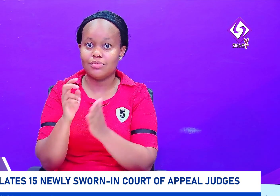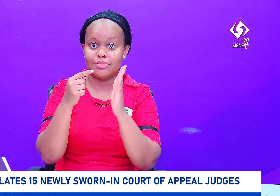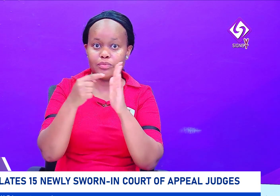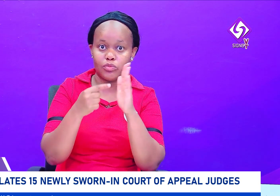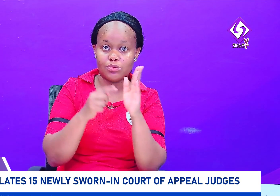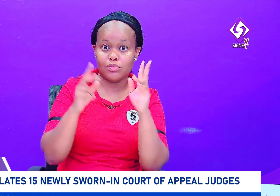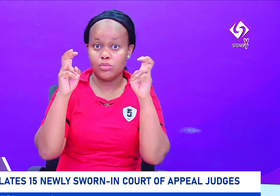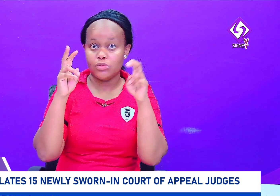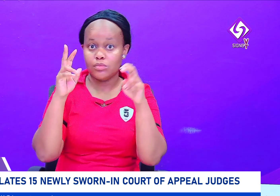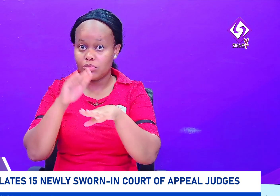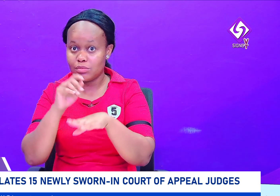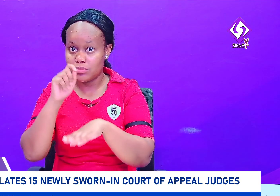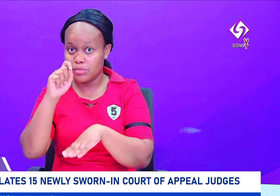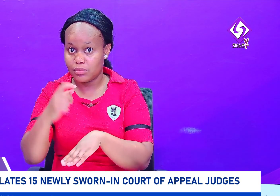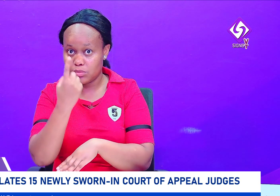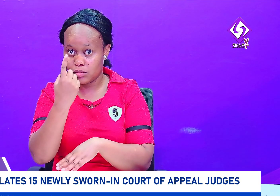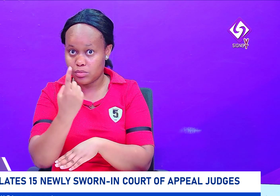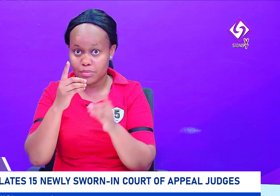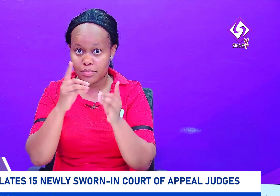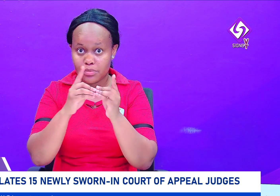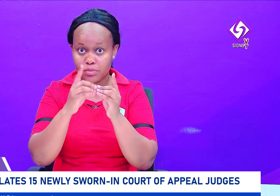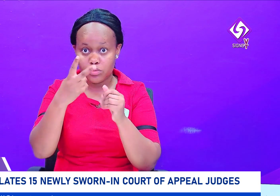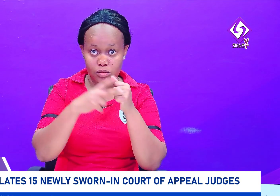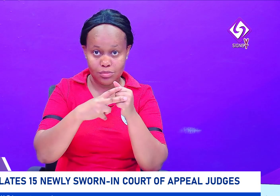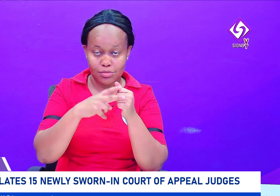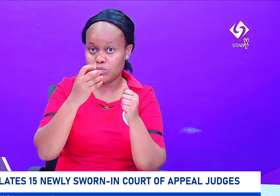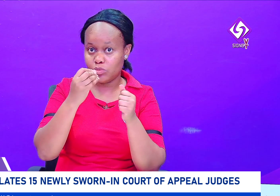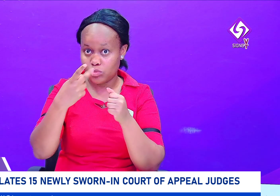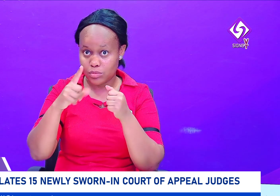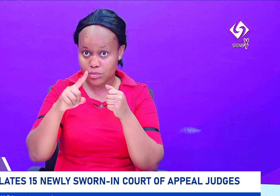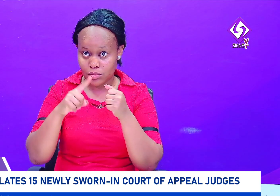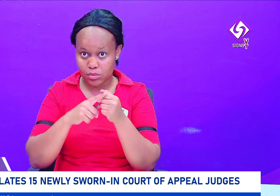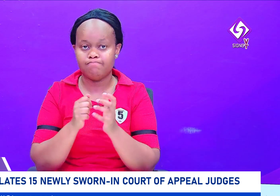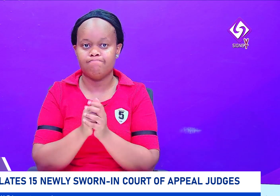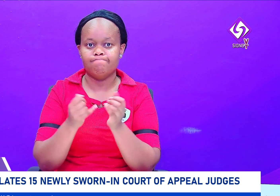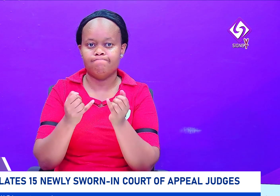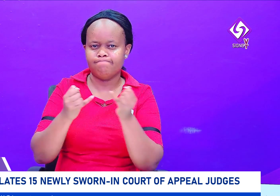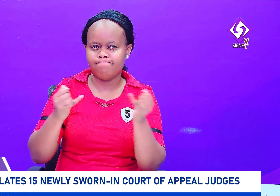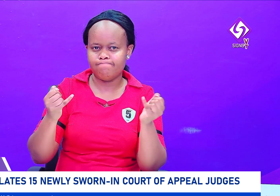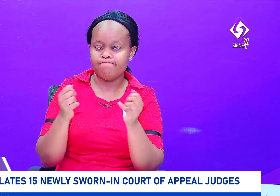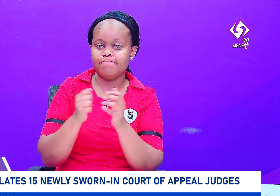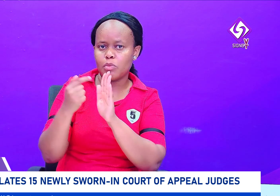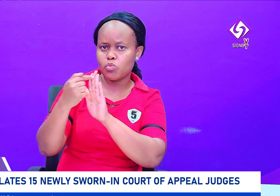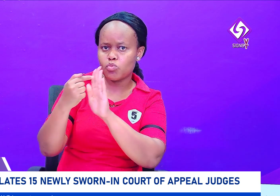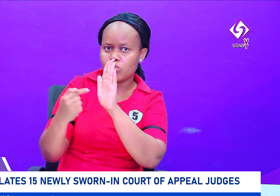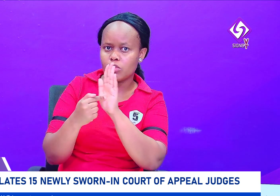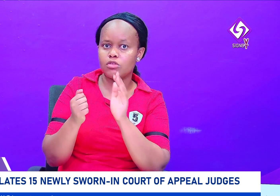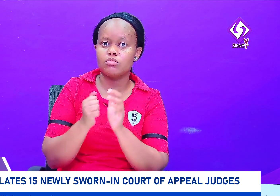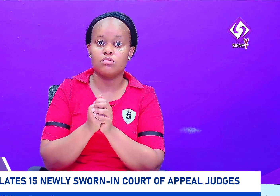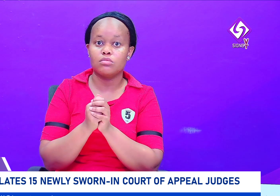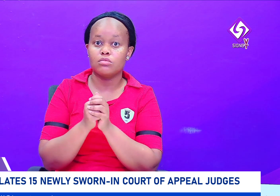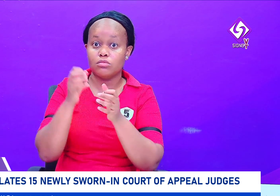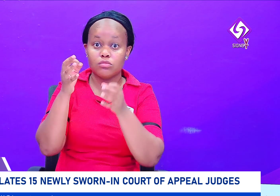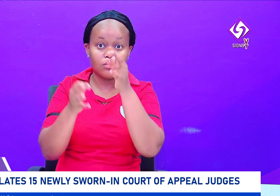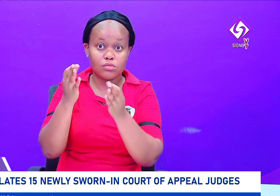Gazette notice issued on 27th January 2026 in line with Article 116